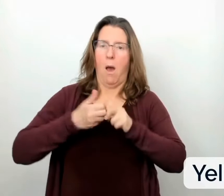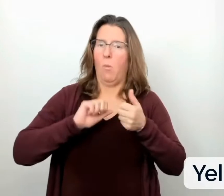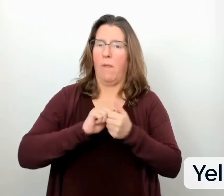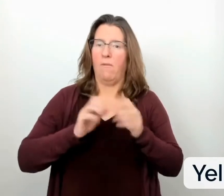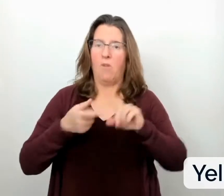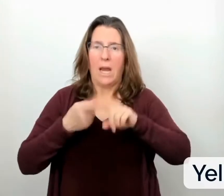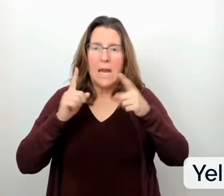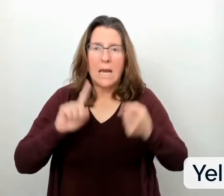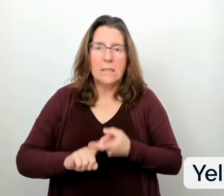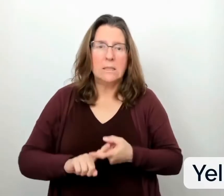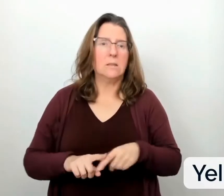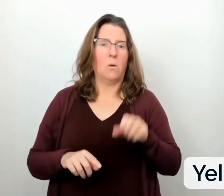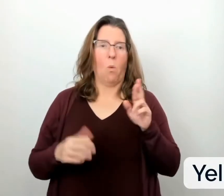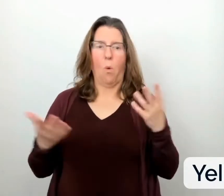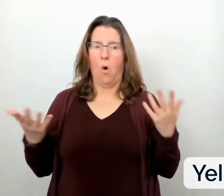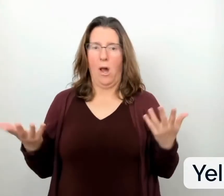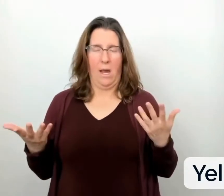or upset about problems with friends